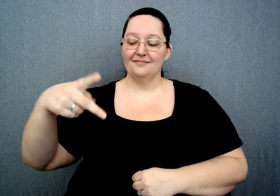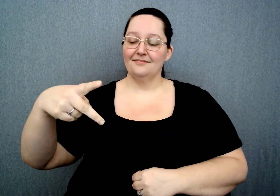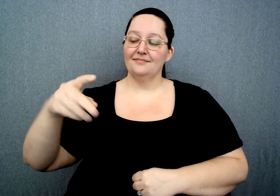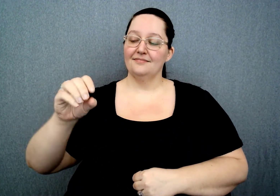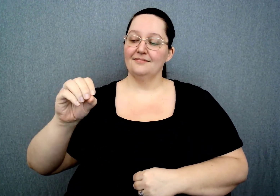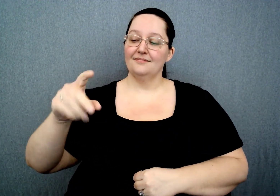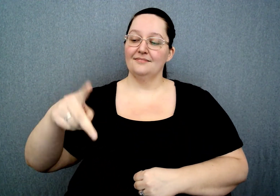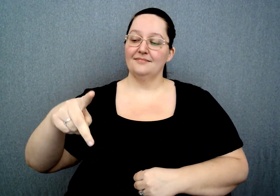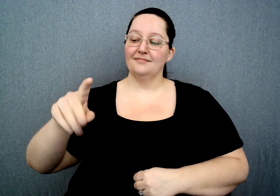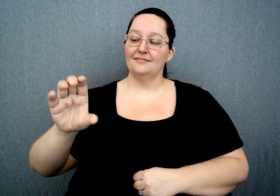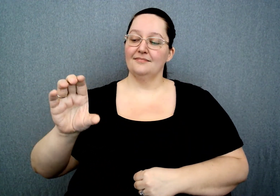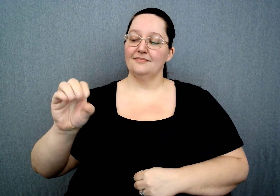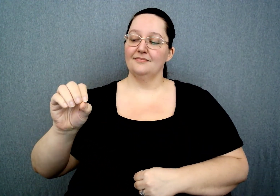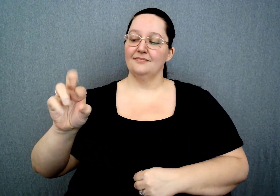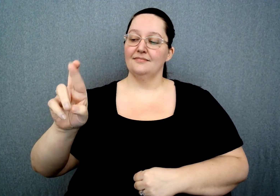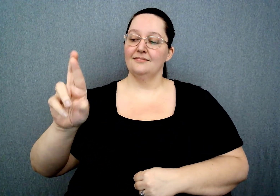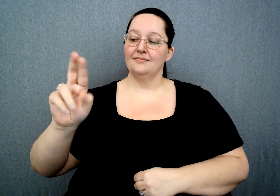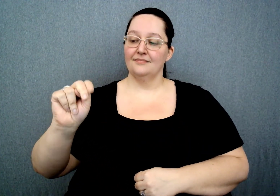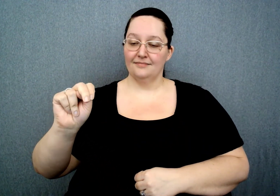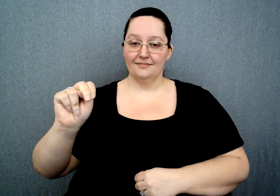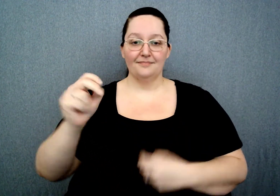Number 45, popcorn.